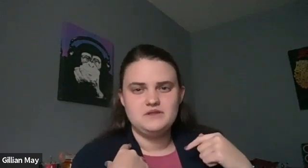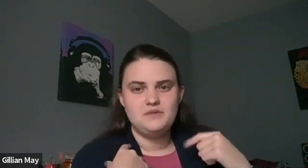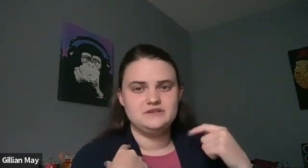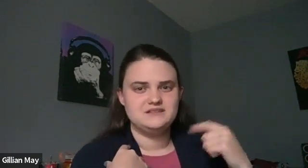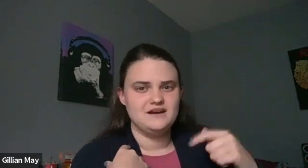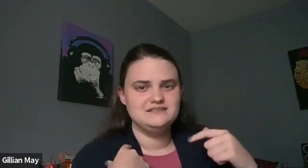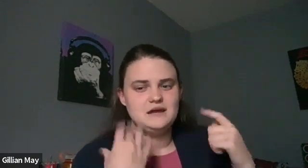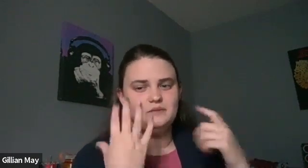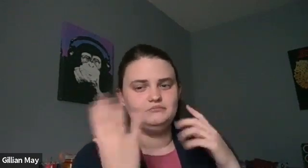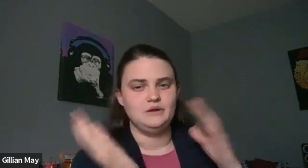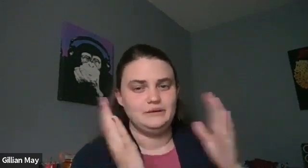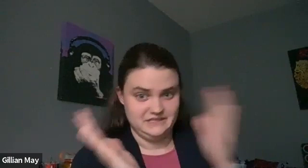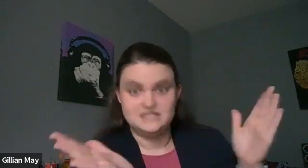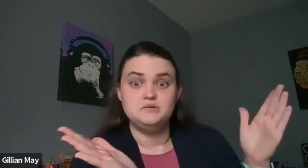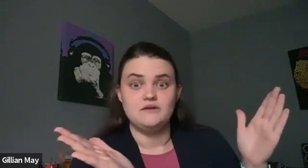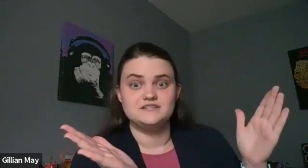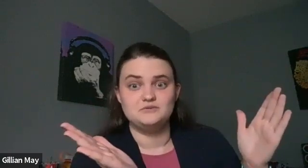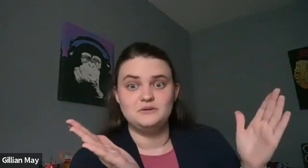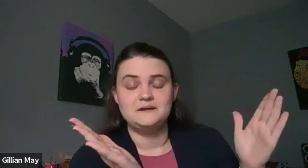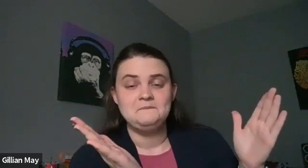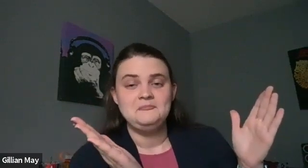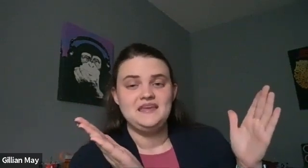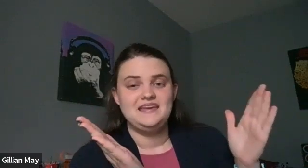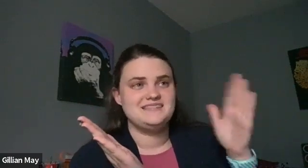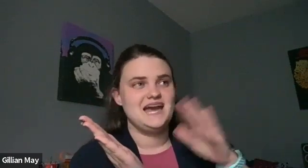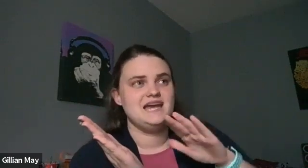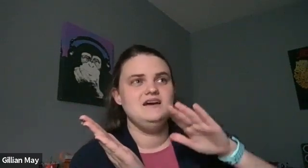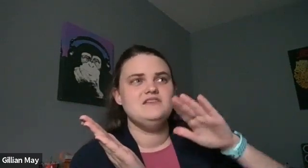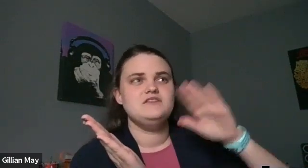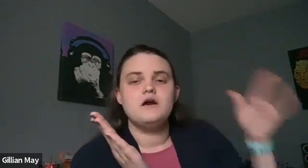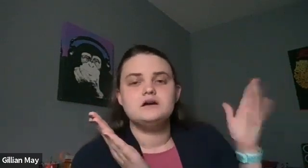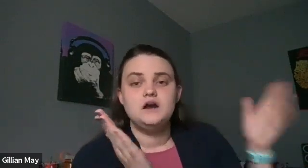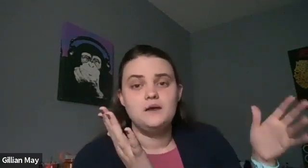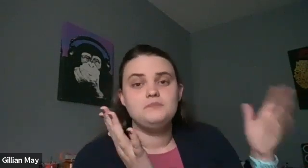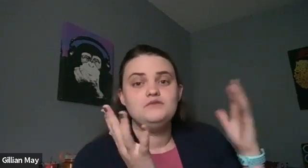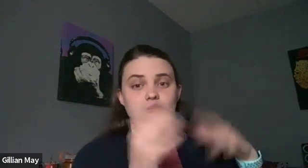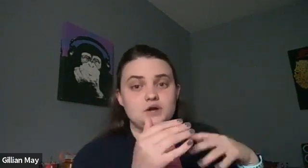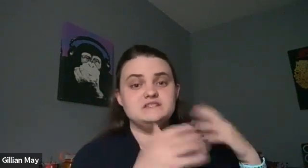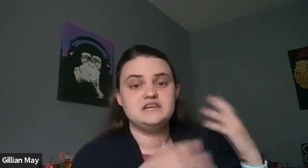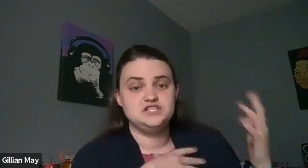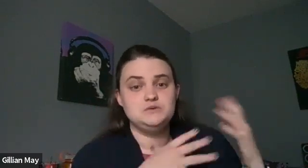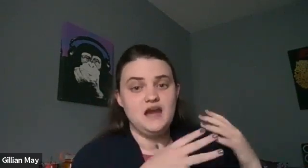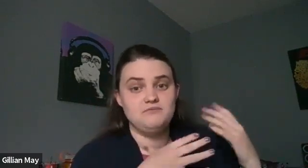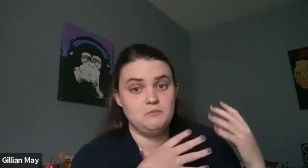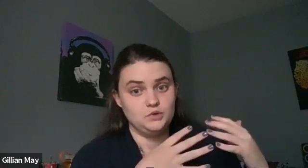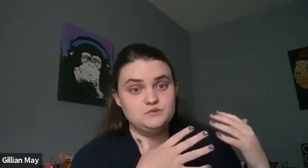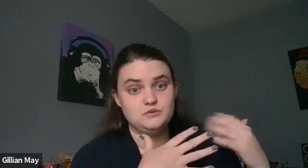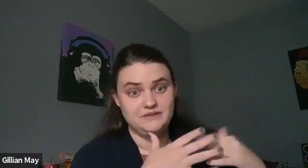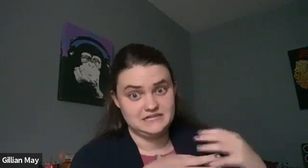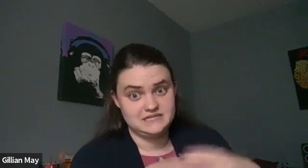lot with signs. I'm continuing on this real quick, is that there are a couple of words that do have multiple meaning